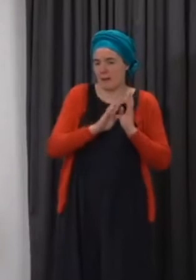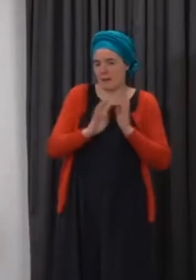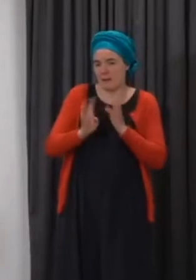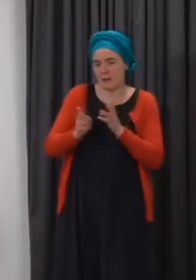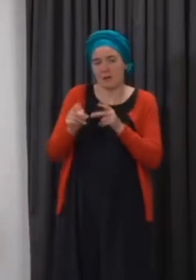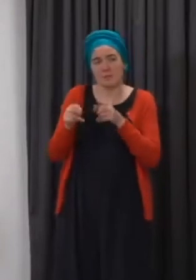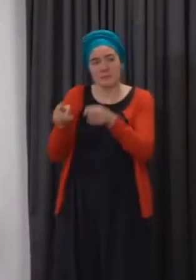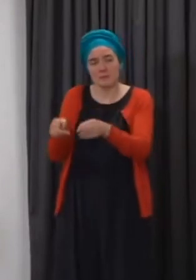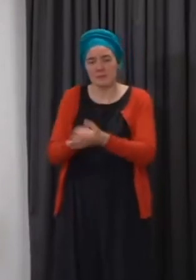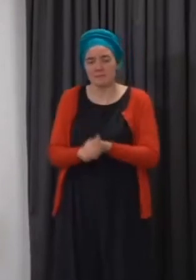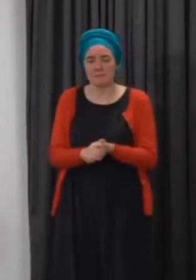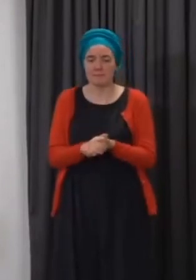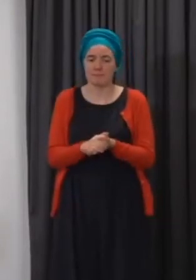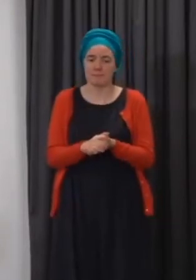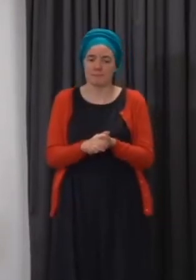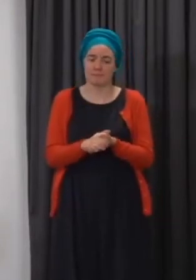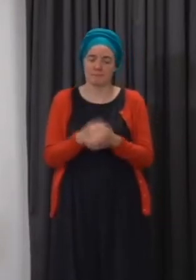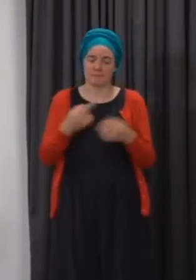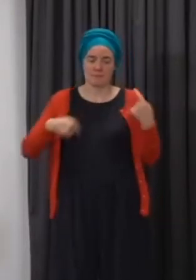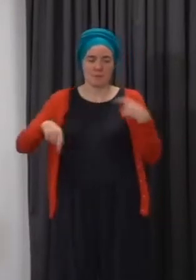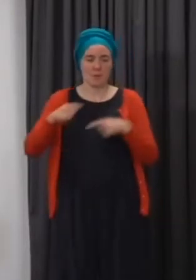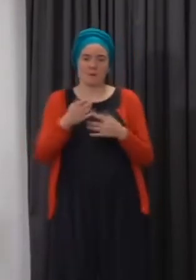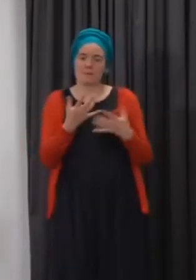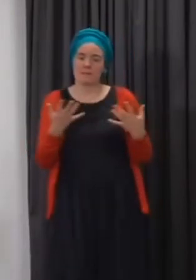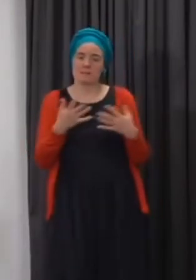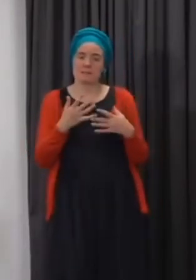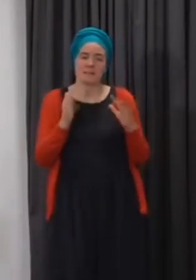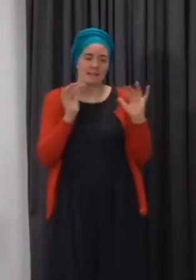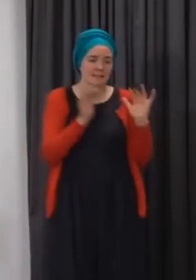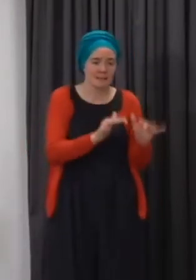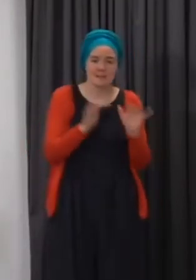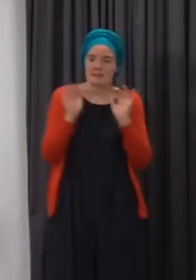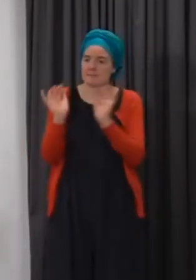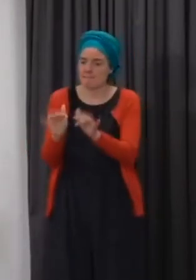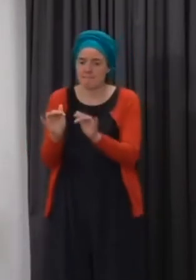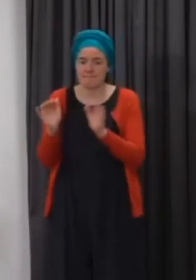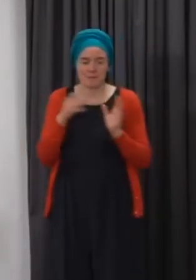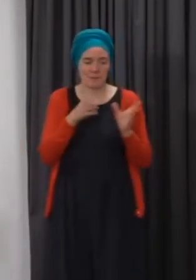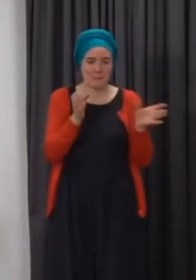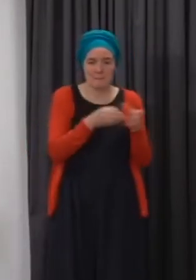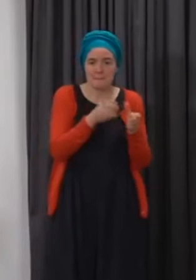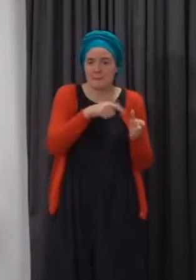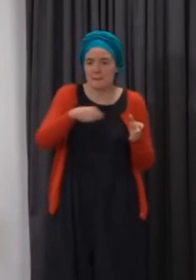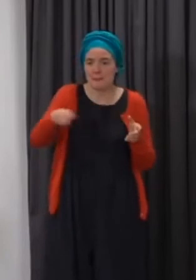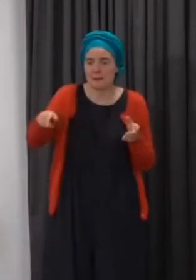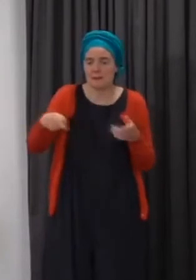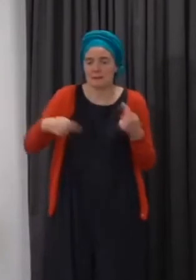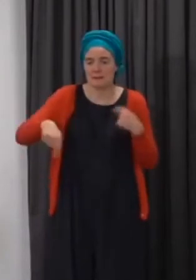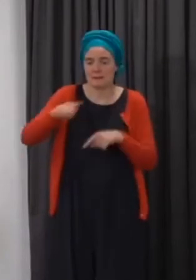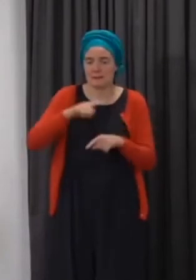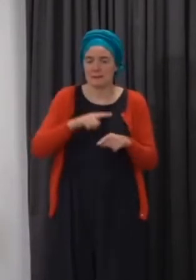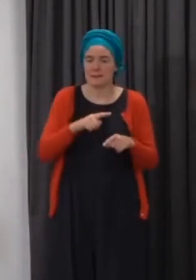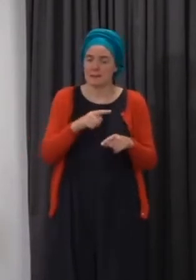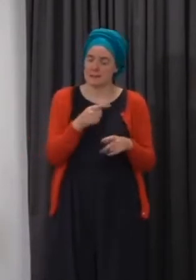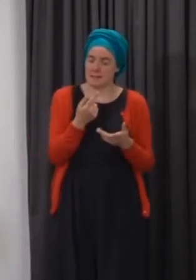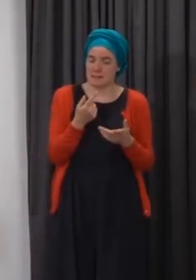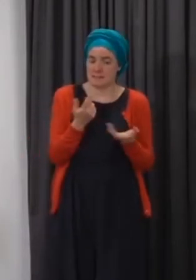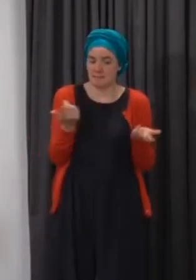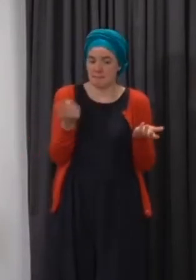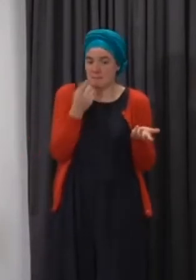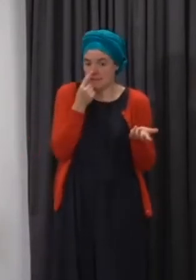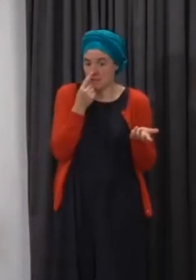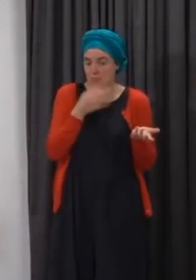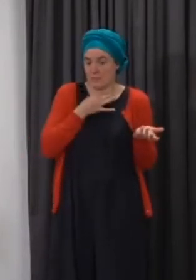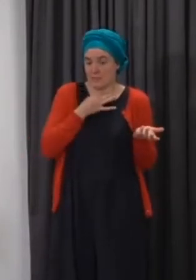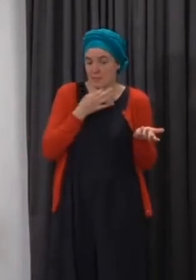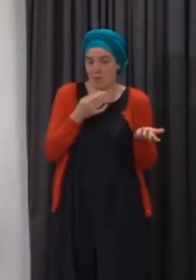current environment and people have to be very wary about their individual circumstances, there is obviously the potential for some of that transmission to occur. And I think it's